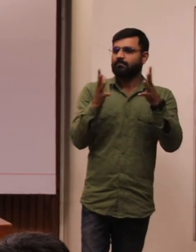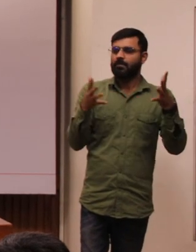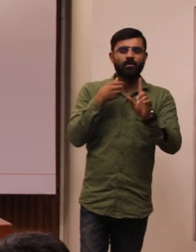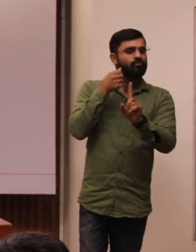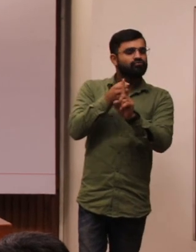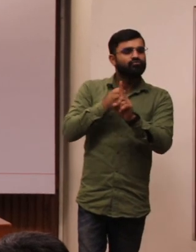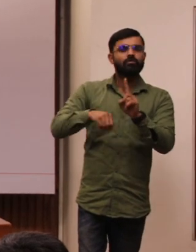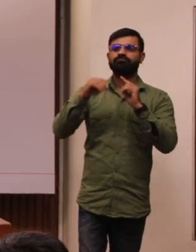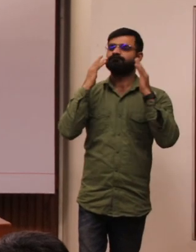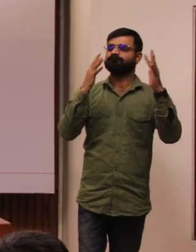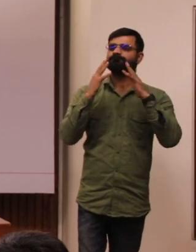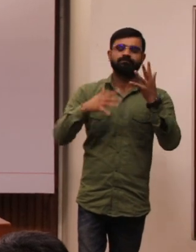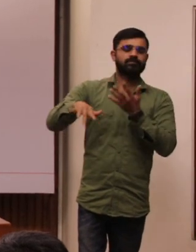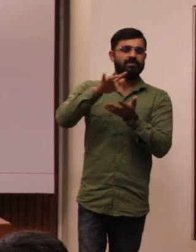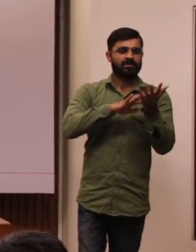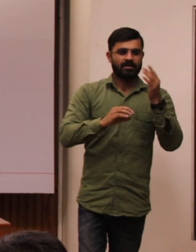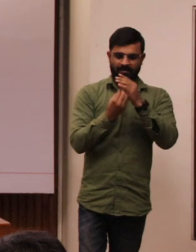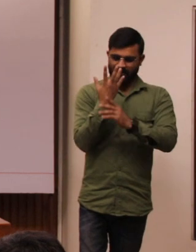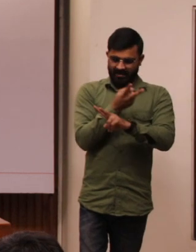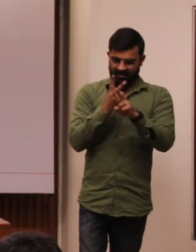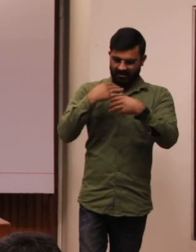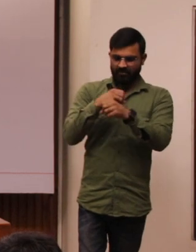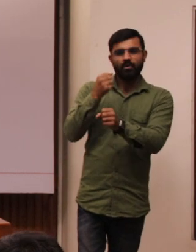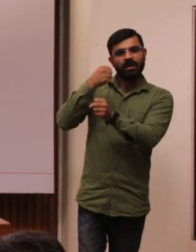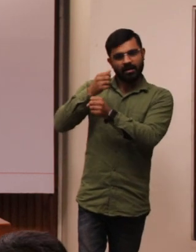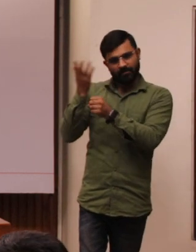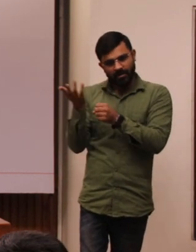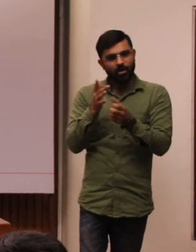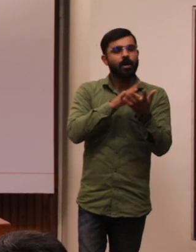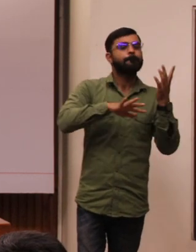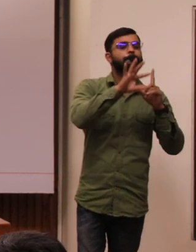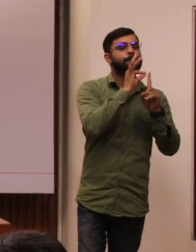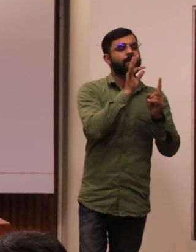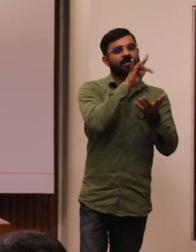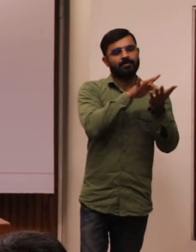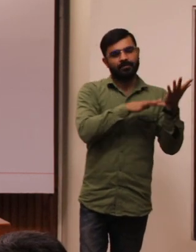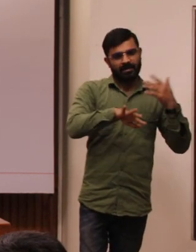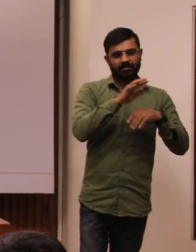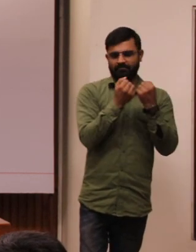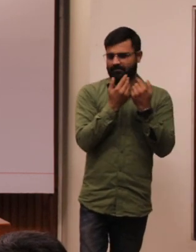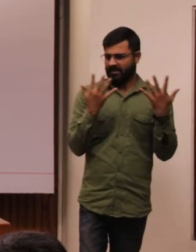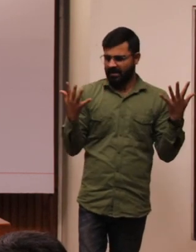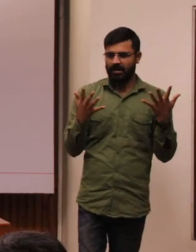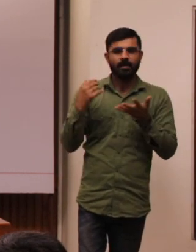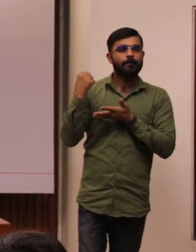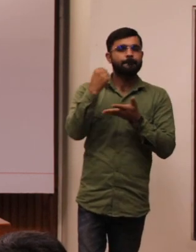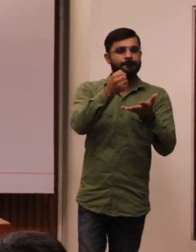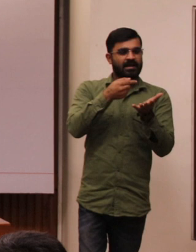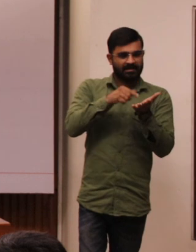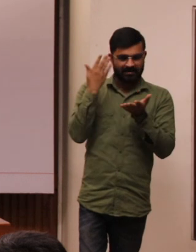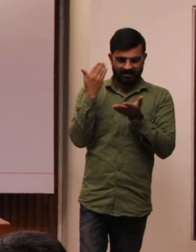for afforestation across the country, and not only from government, but also from non-government sectors. And in very recently in the budget session,